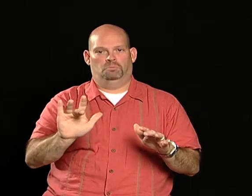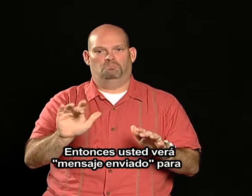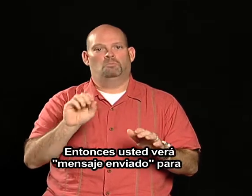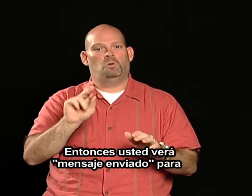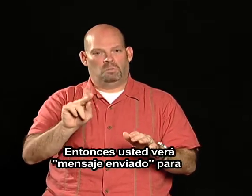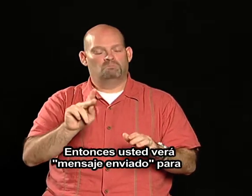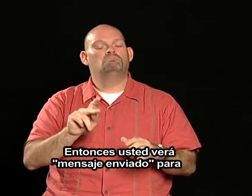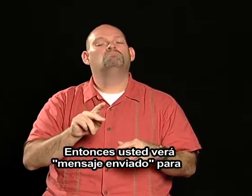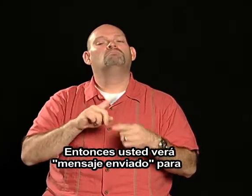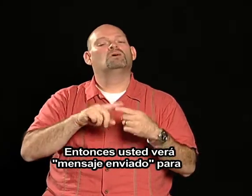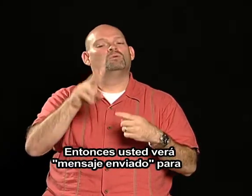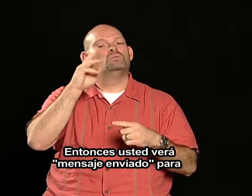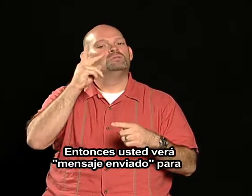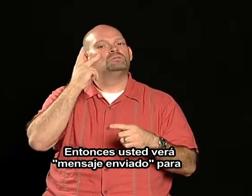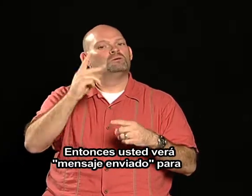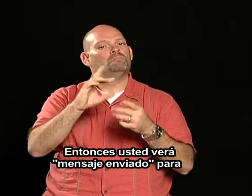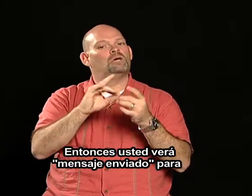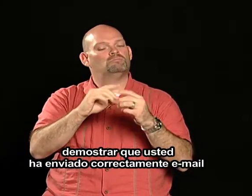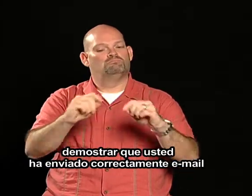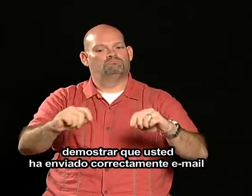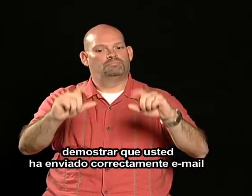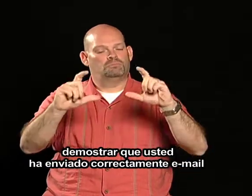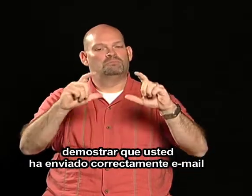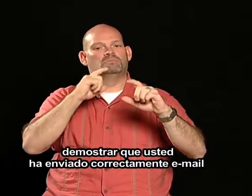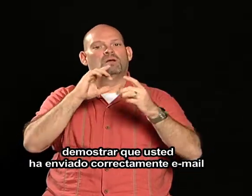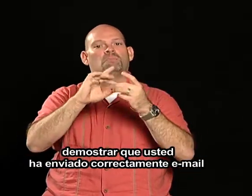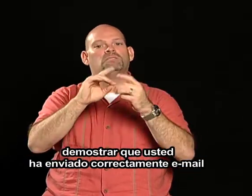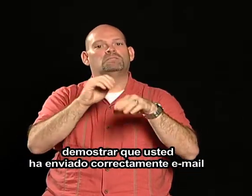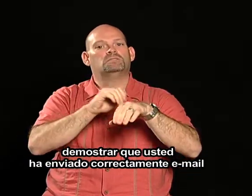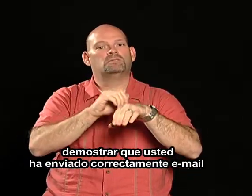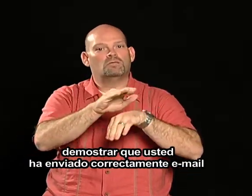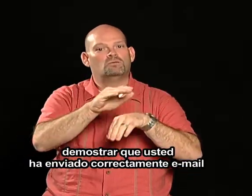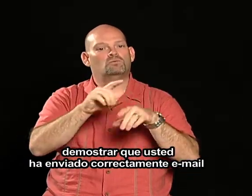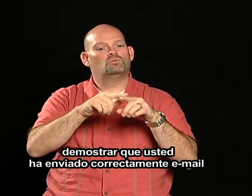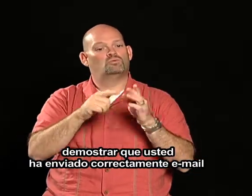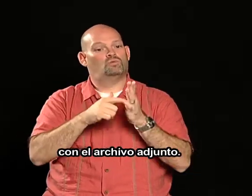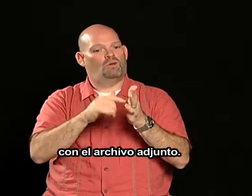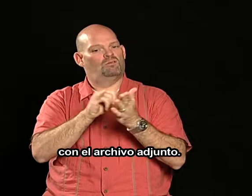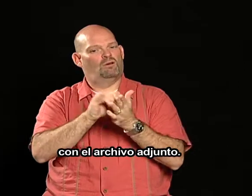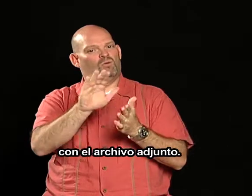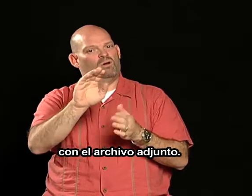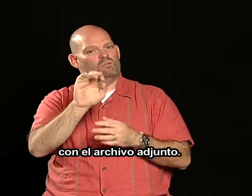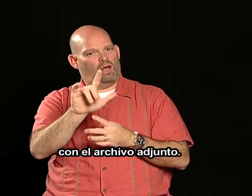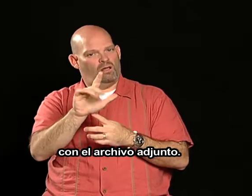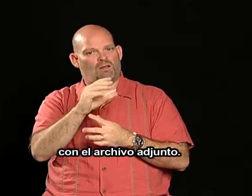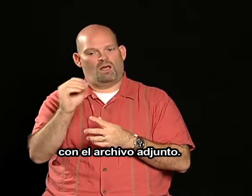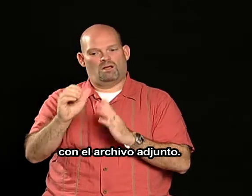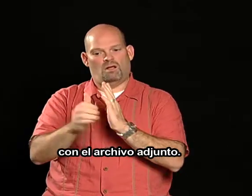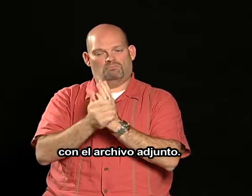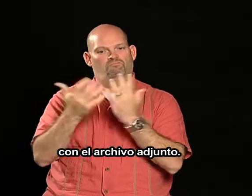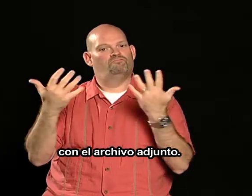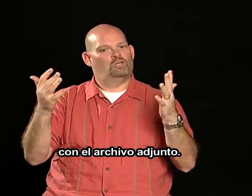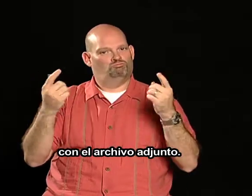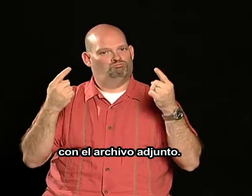Then you will see Message Sent to show that you have successfully sent your email and attachment.